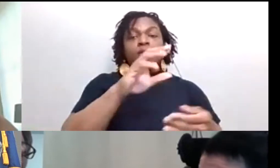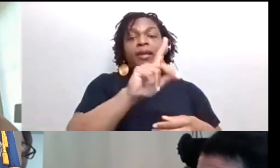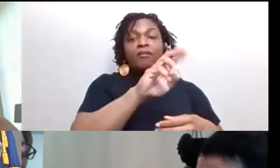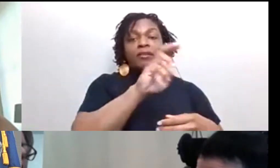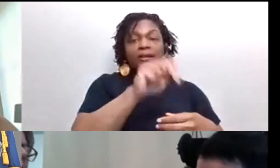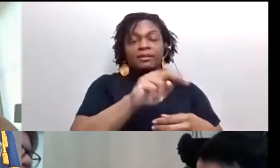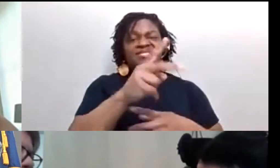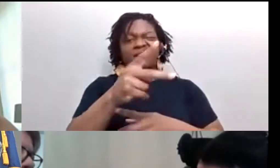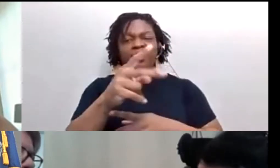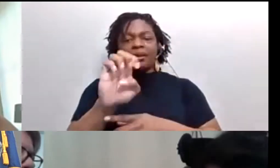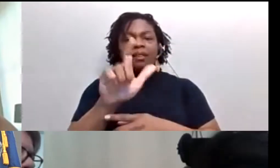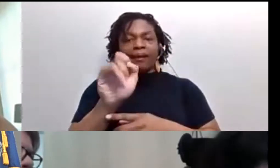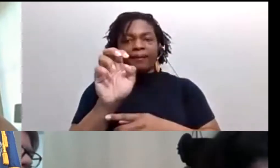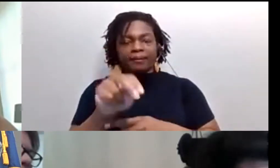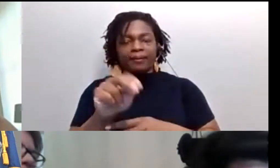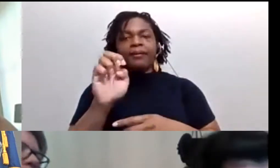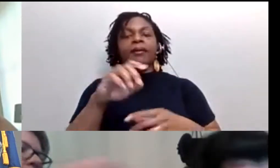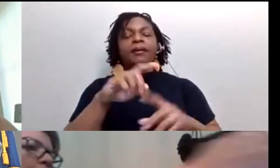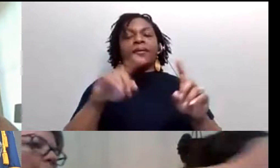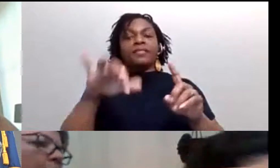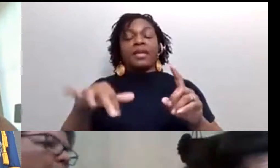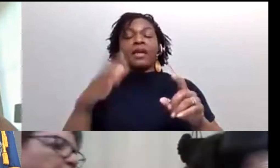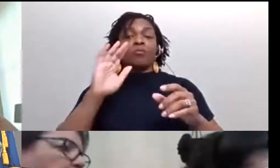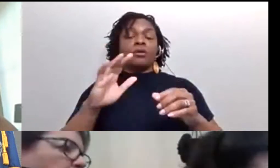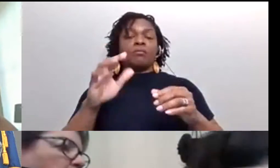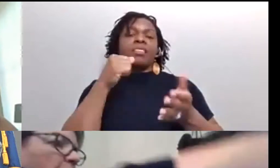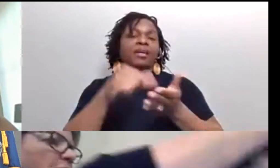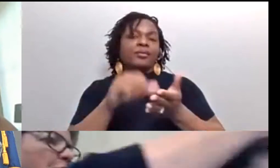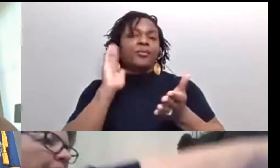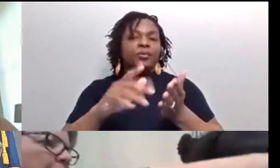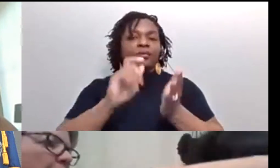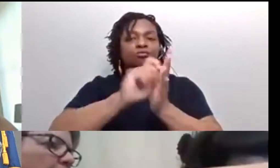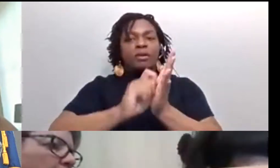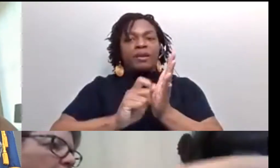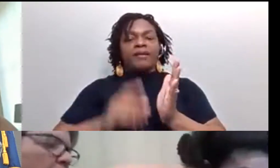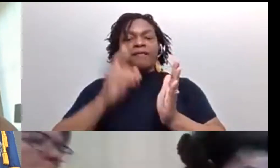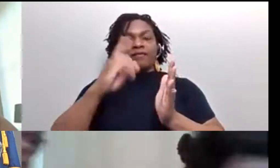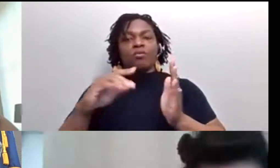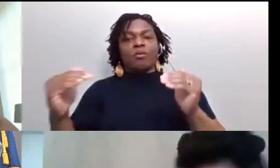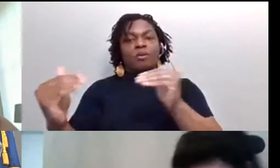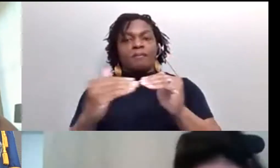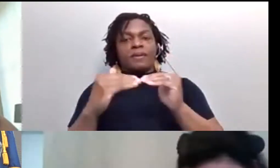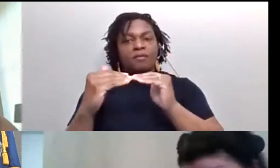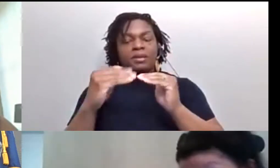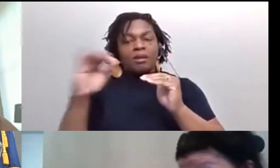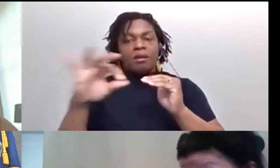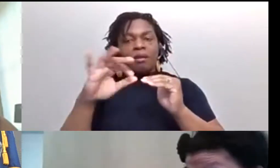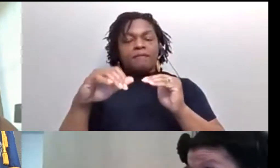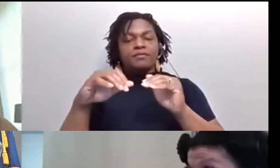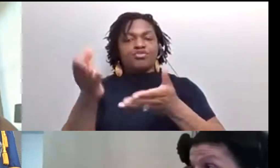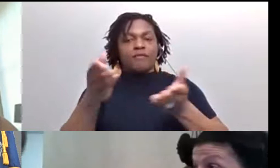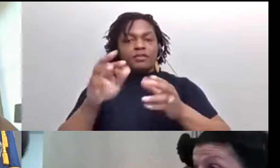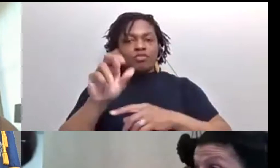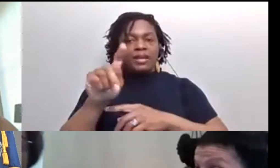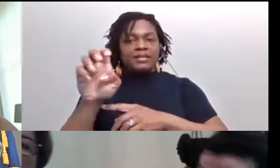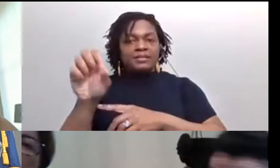Harmon. The letter would outline support from GACDA for parity of service rates across the spectrum of disability and